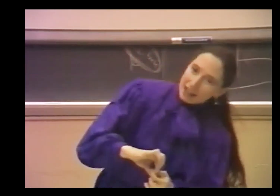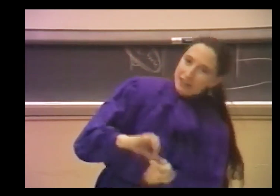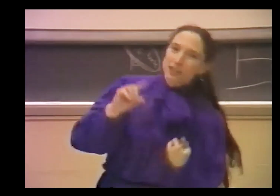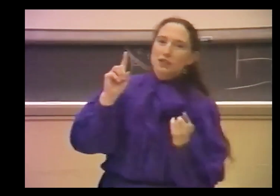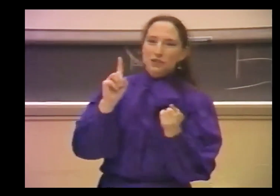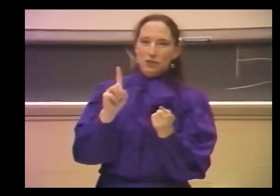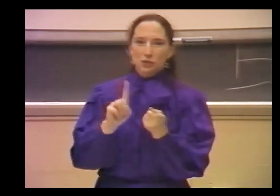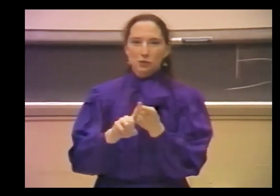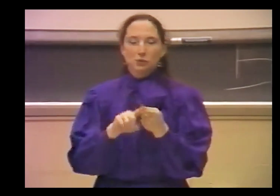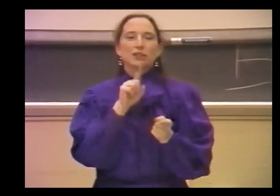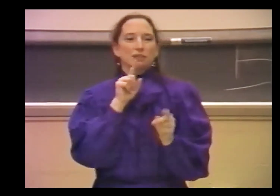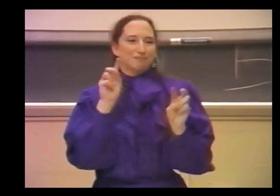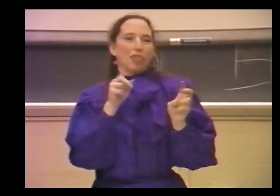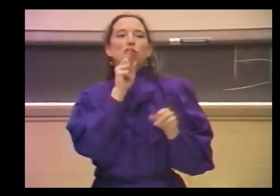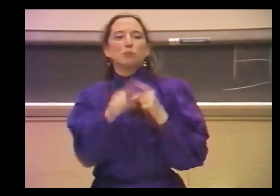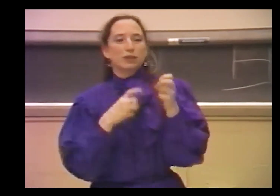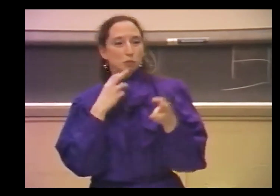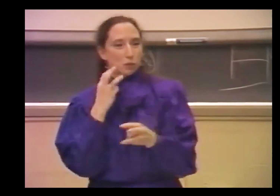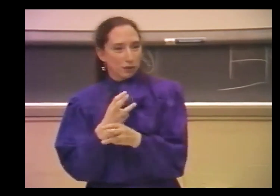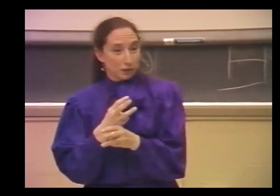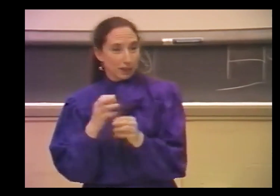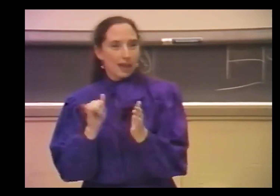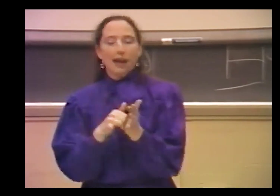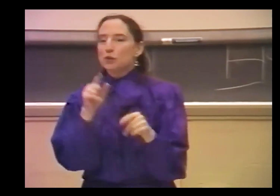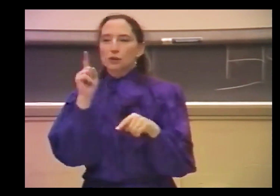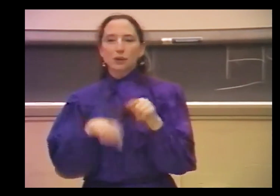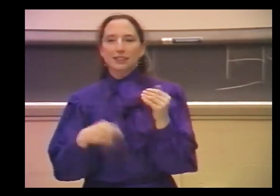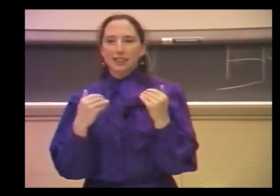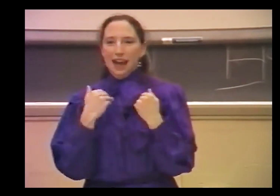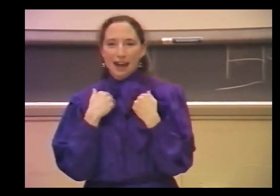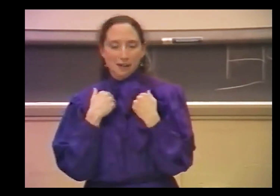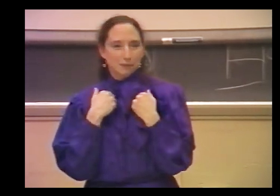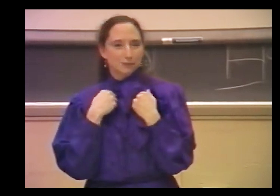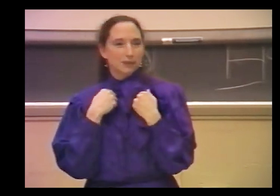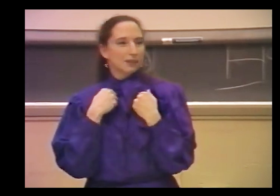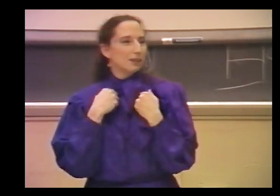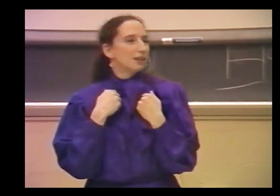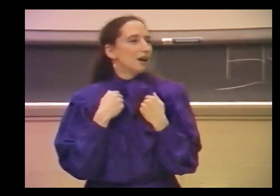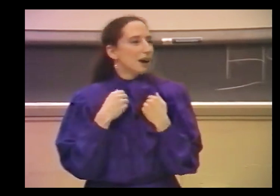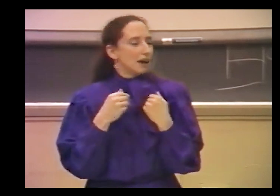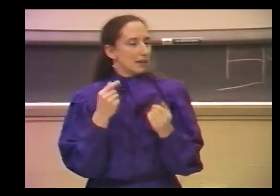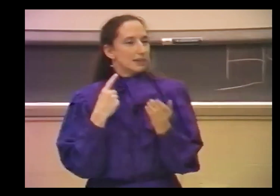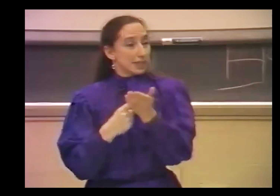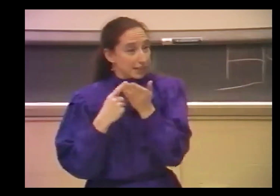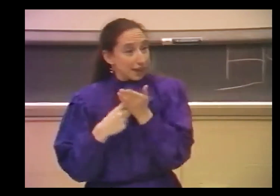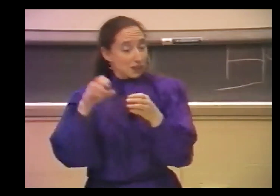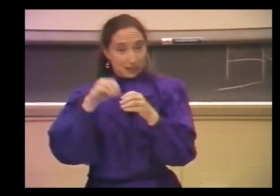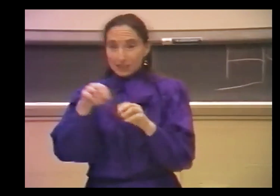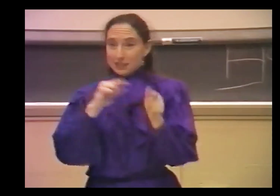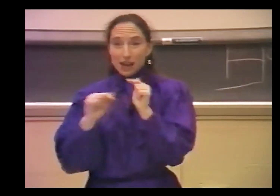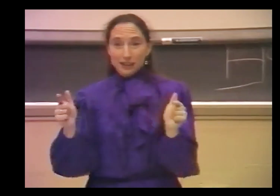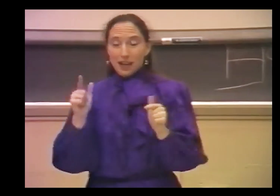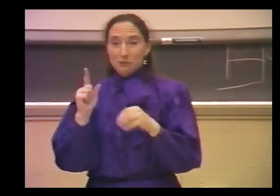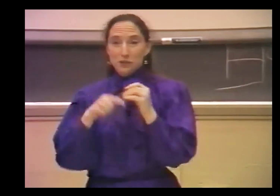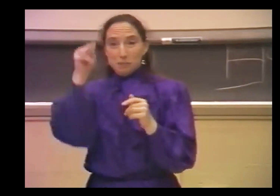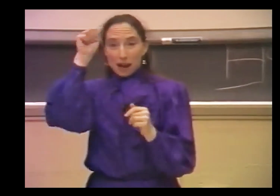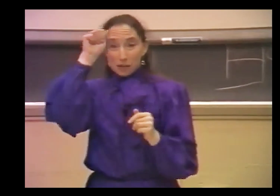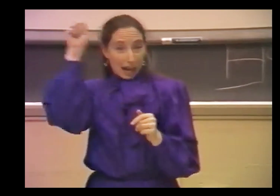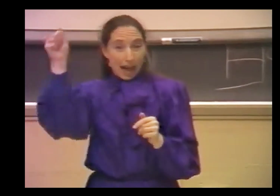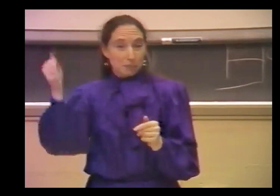tied to the real world, that you couldn't have discussions in sign language about